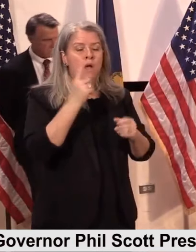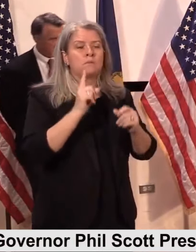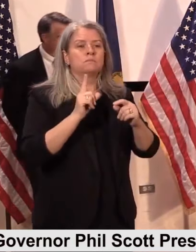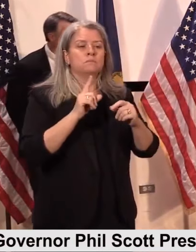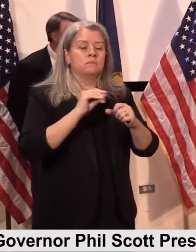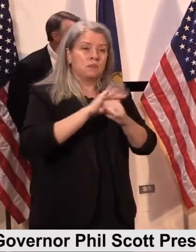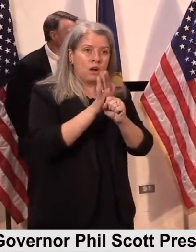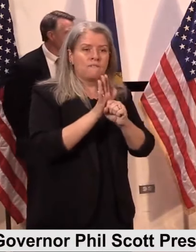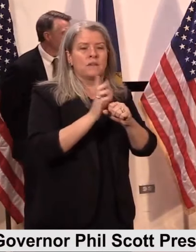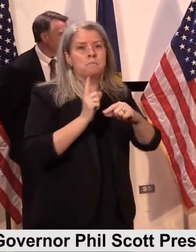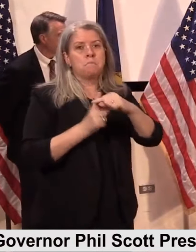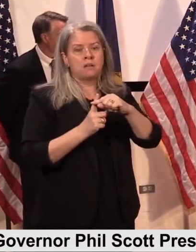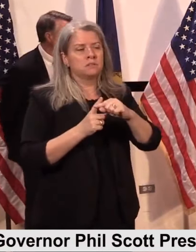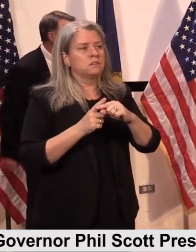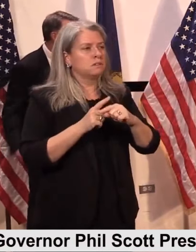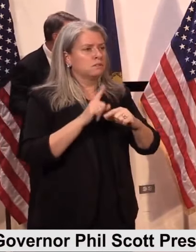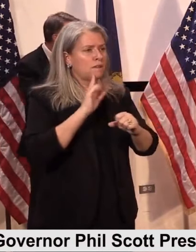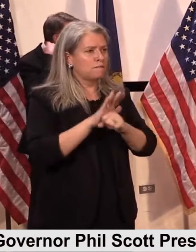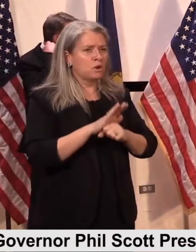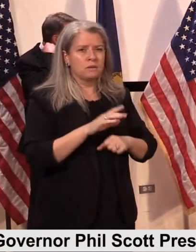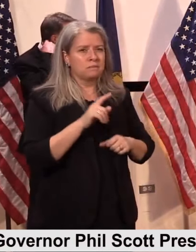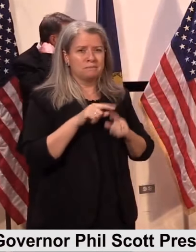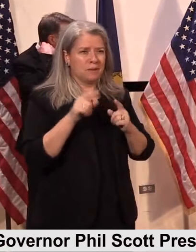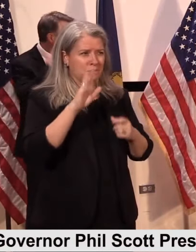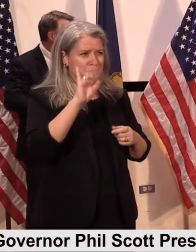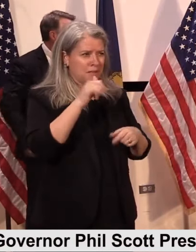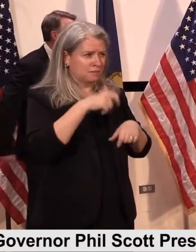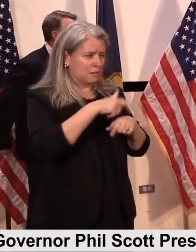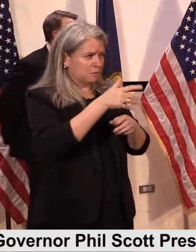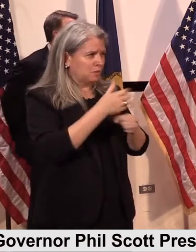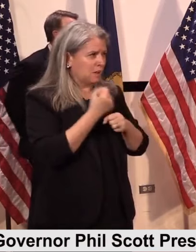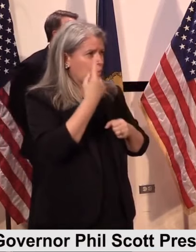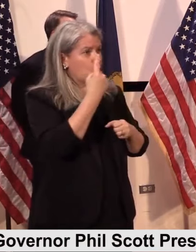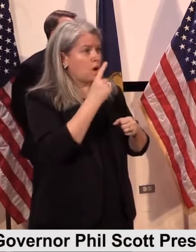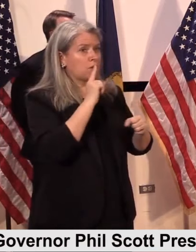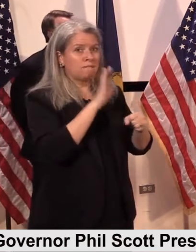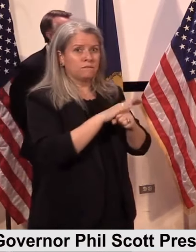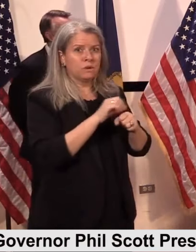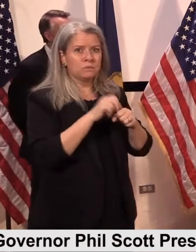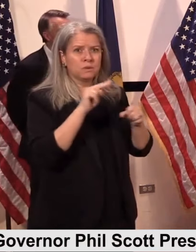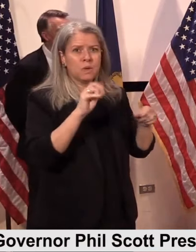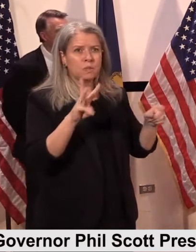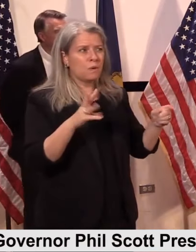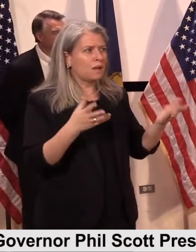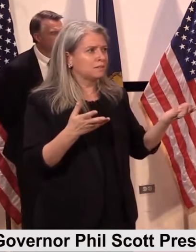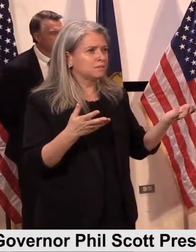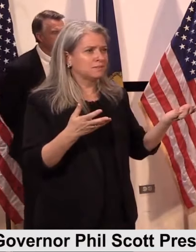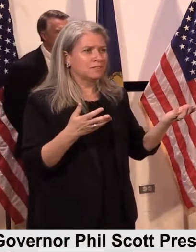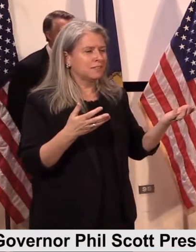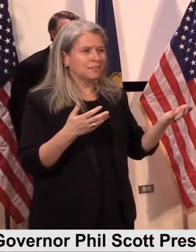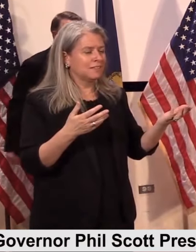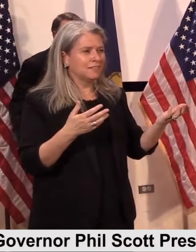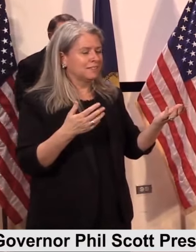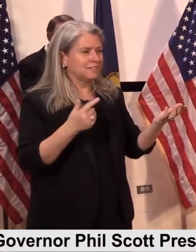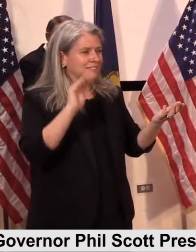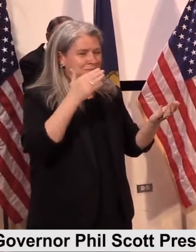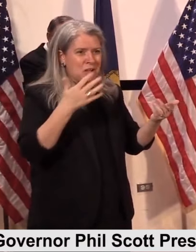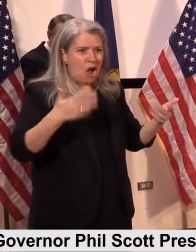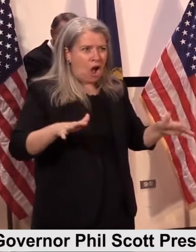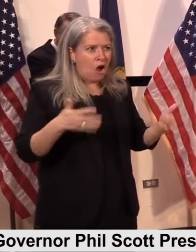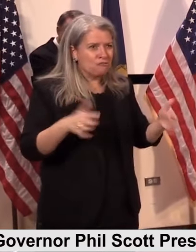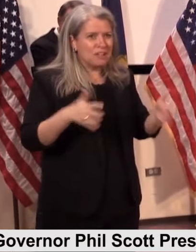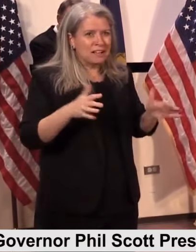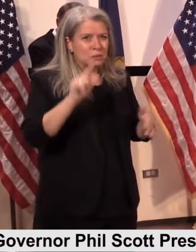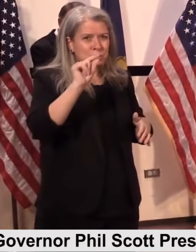you had one confirmed case at Northwest, looks like based on test results so far, 20% of the